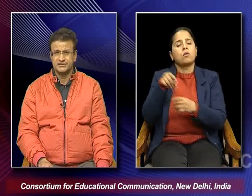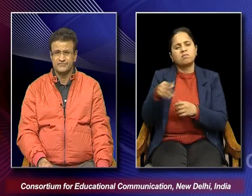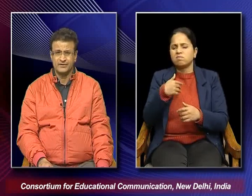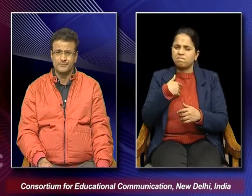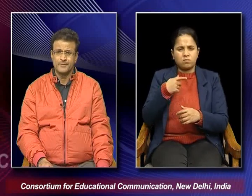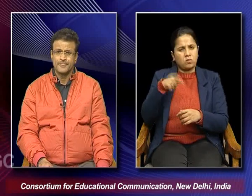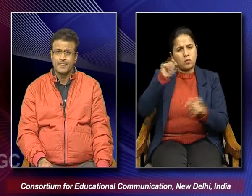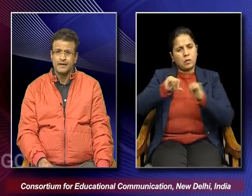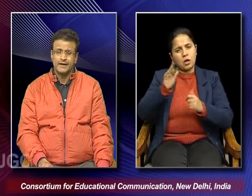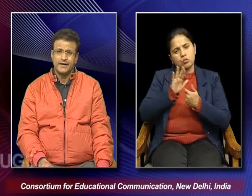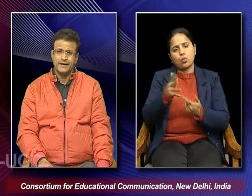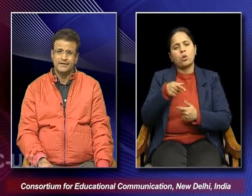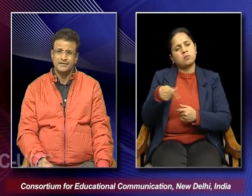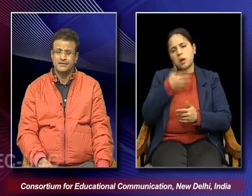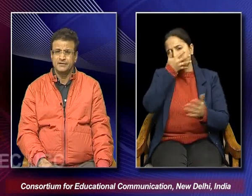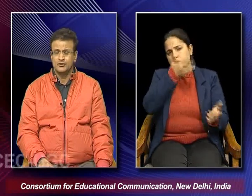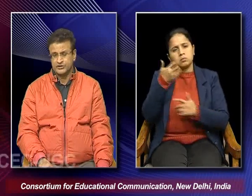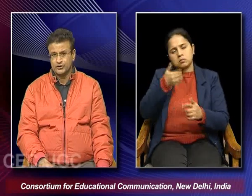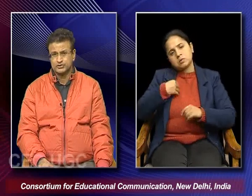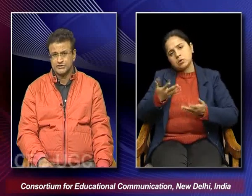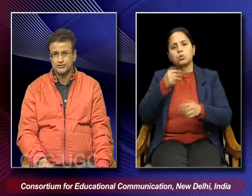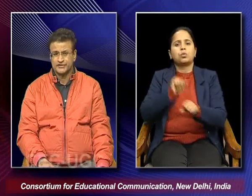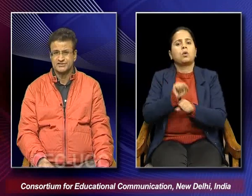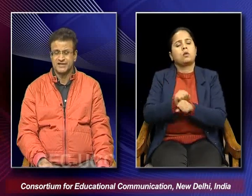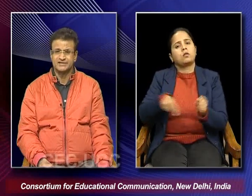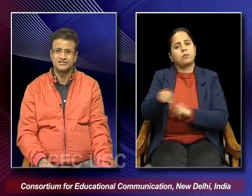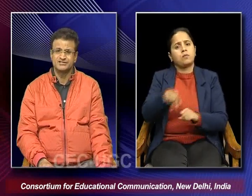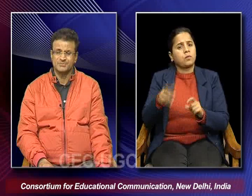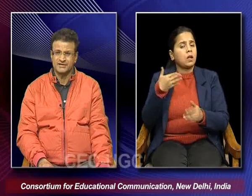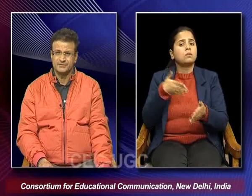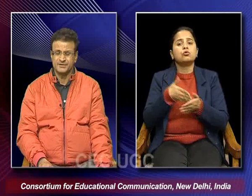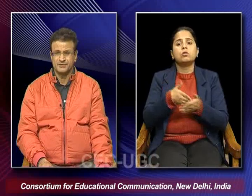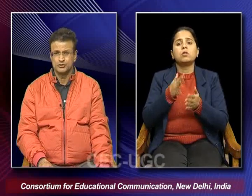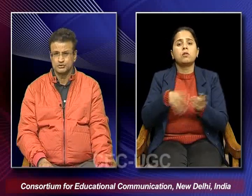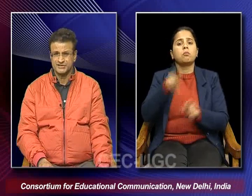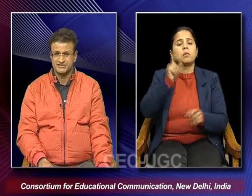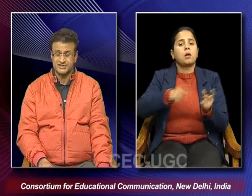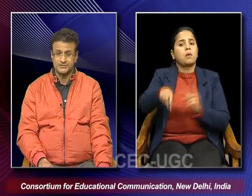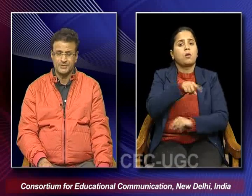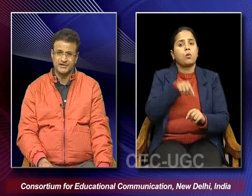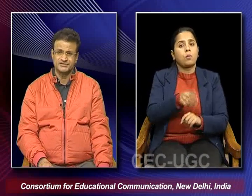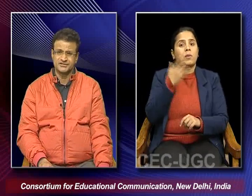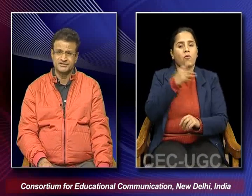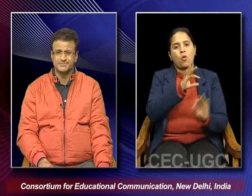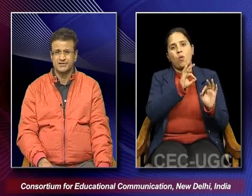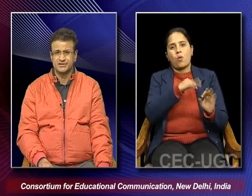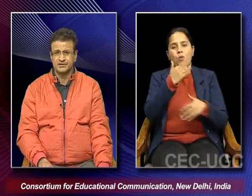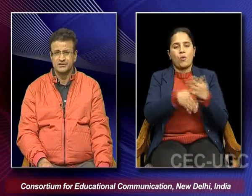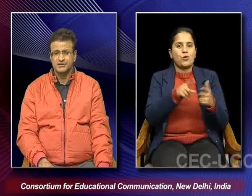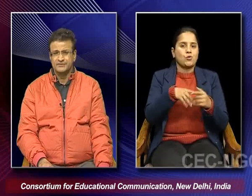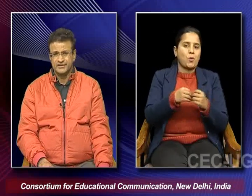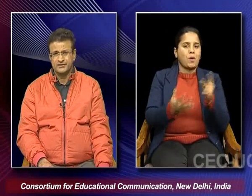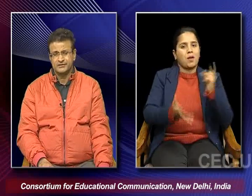industry in the film. And he also has to face challenges by the people, those who are the settled players in this